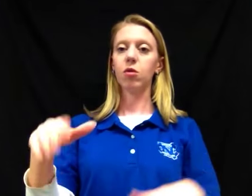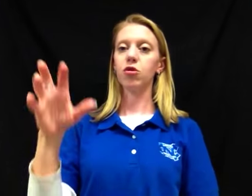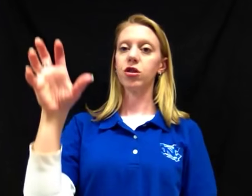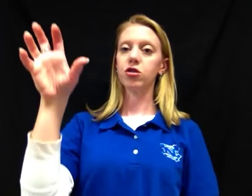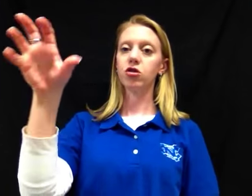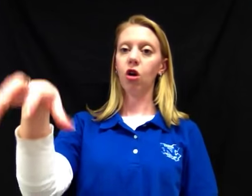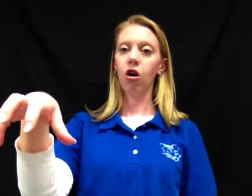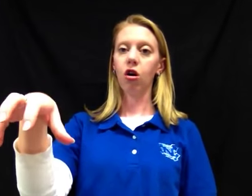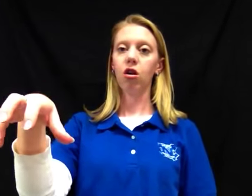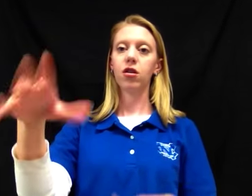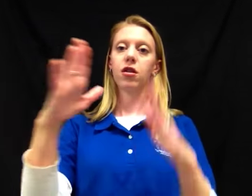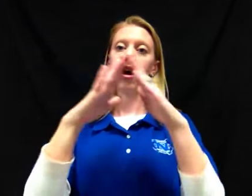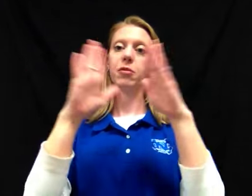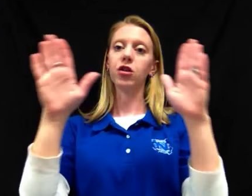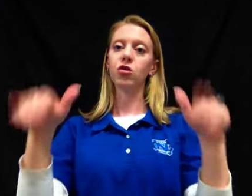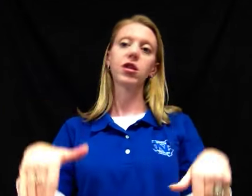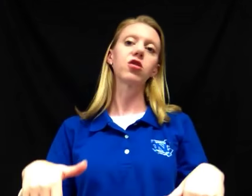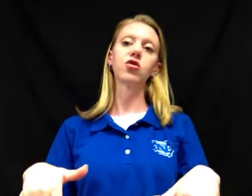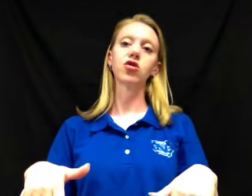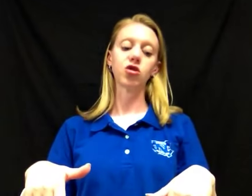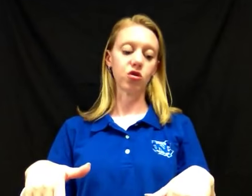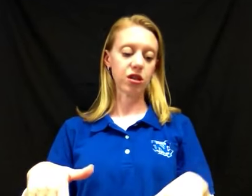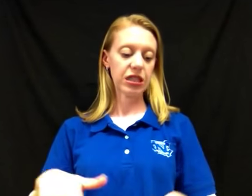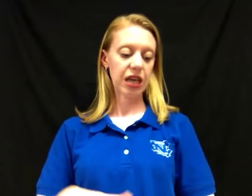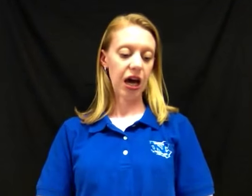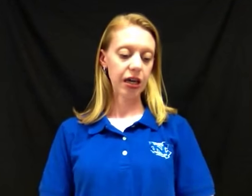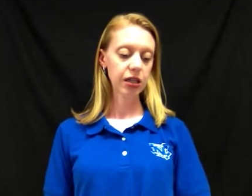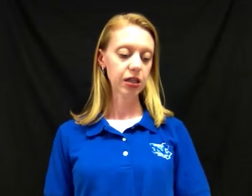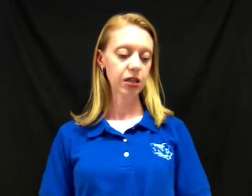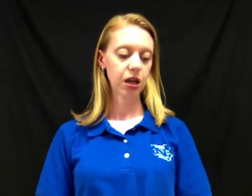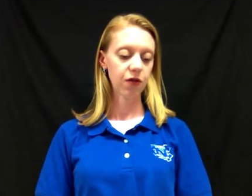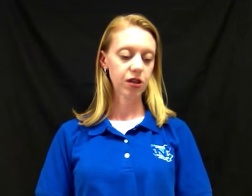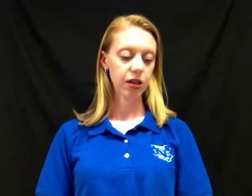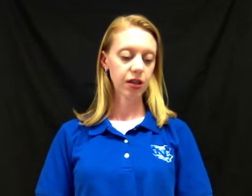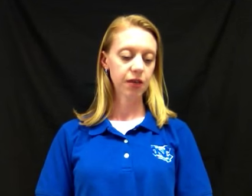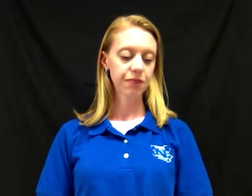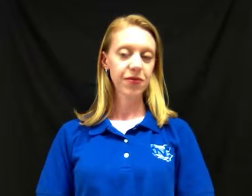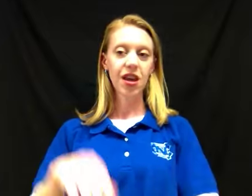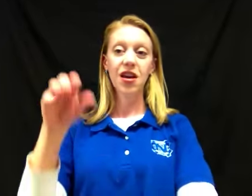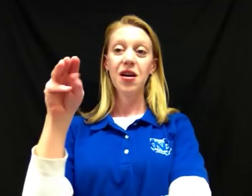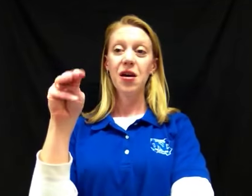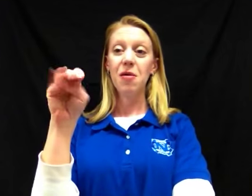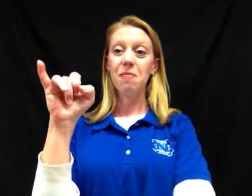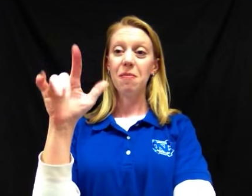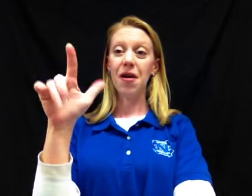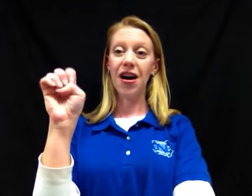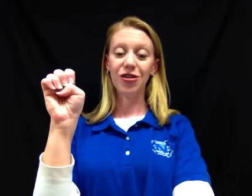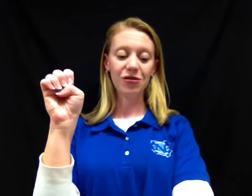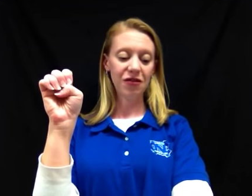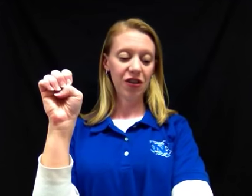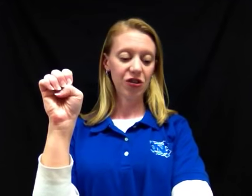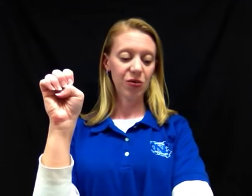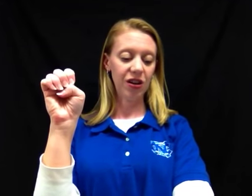Remember the non-manual signal is to show the size, to emphasize that. Mile,